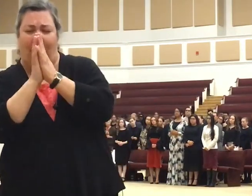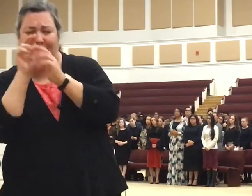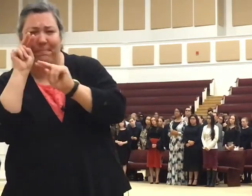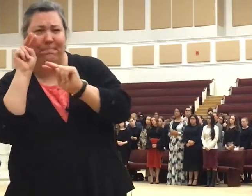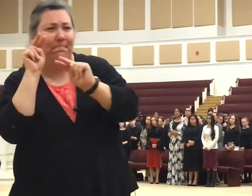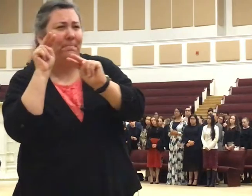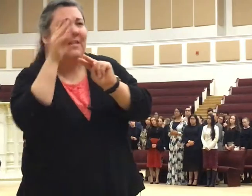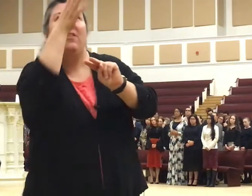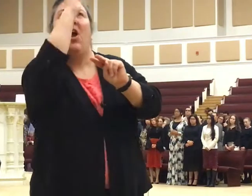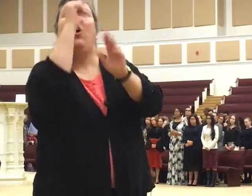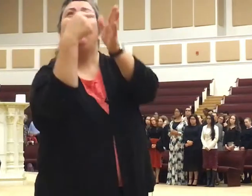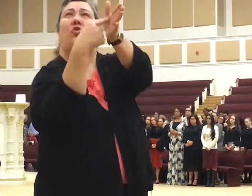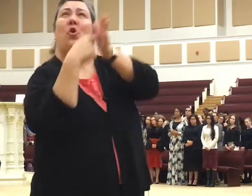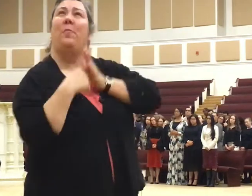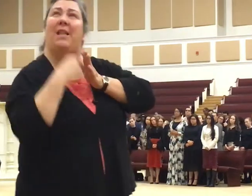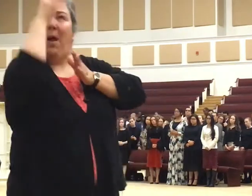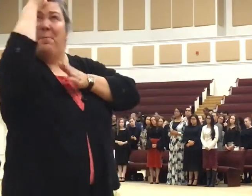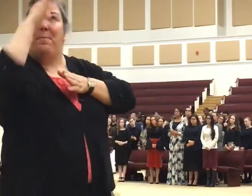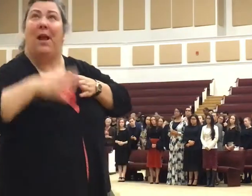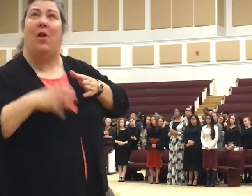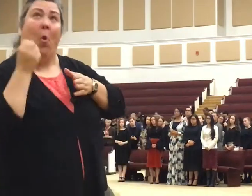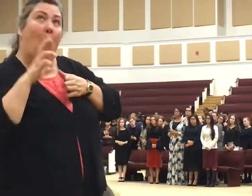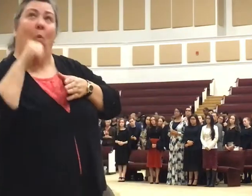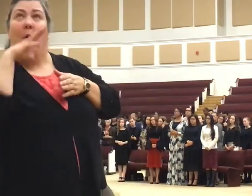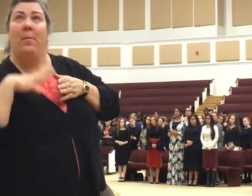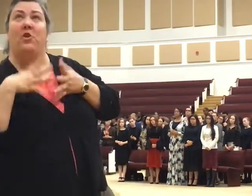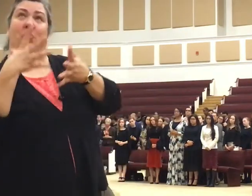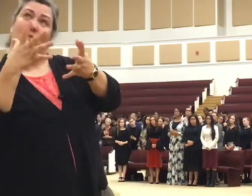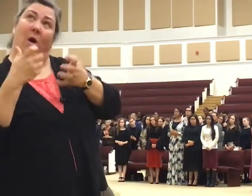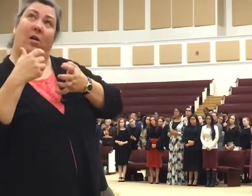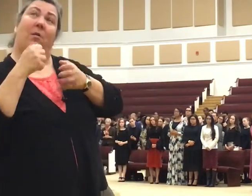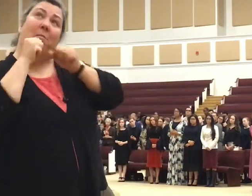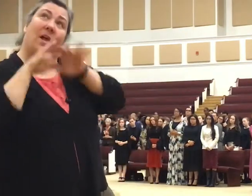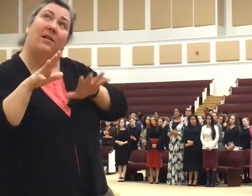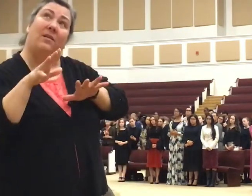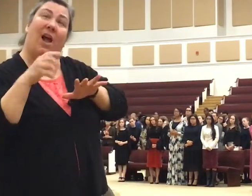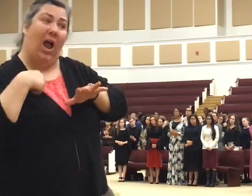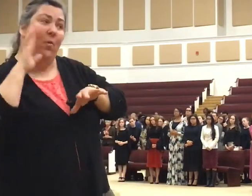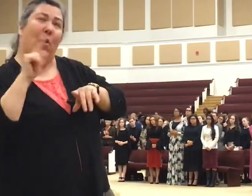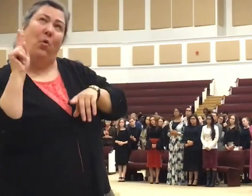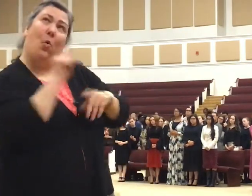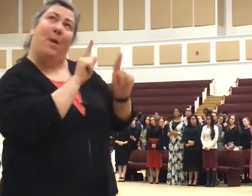woman that you want to bless. I'll mentor them. I'll help them.